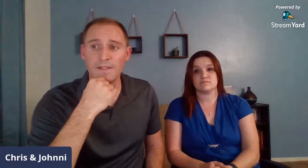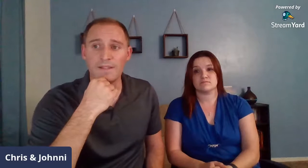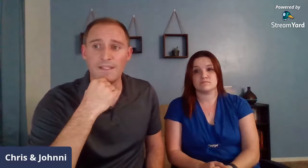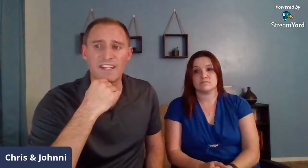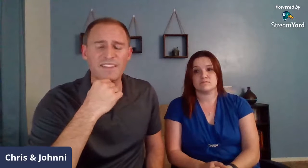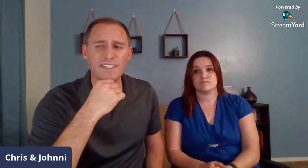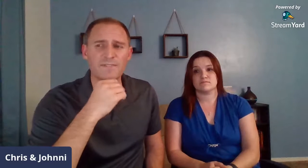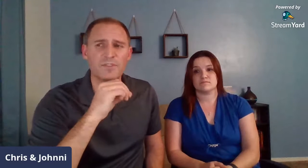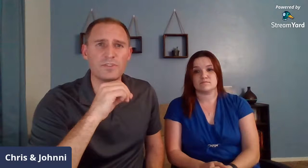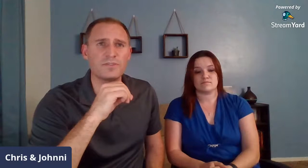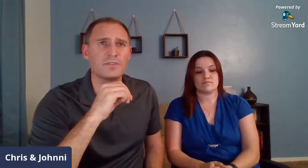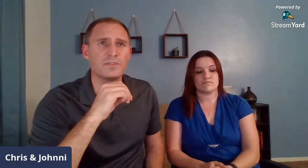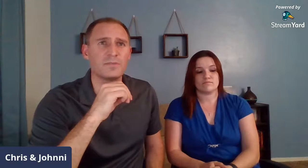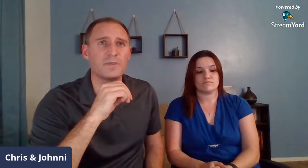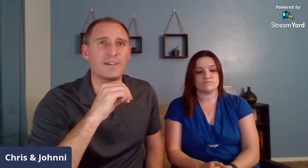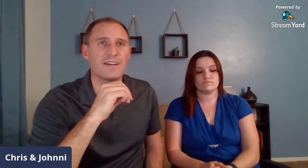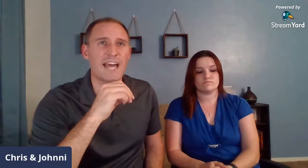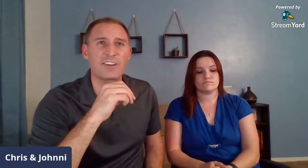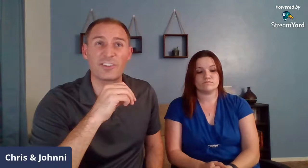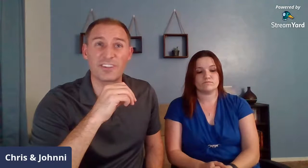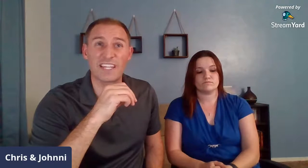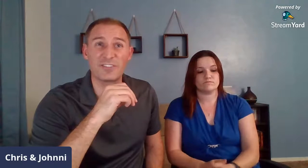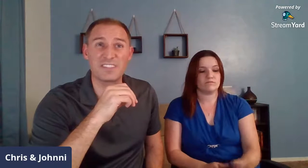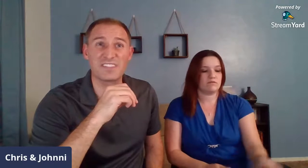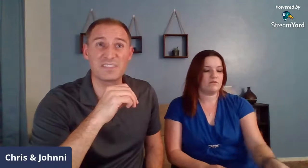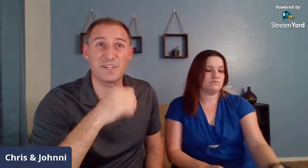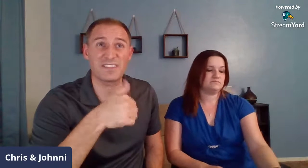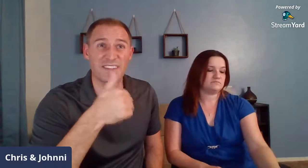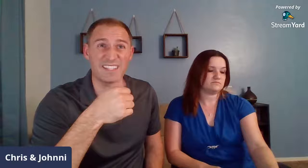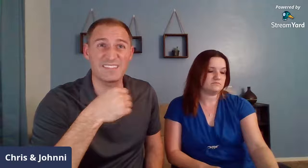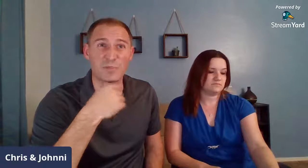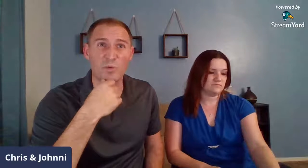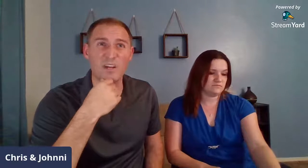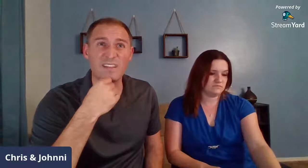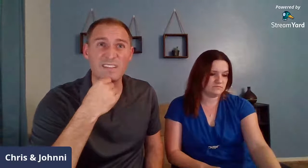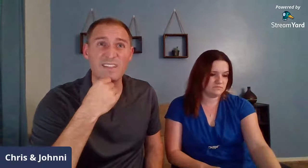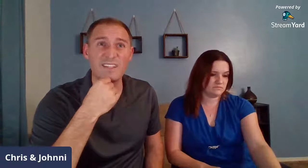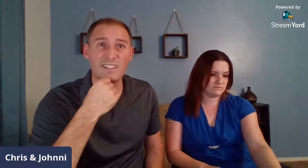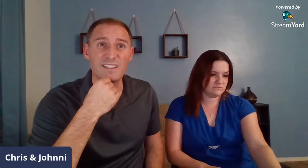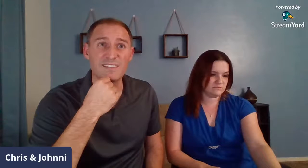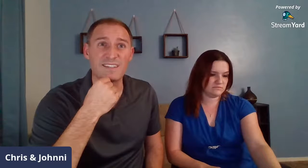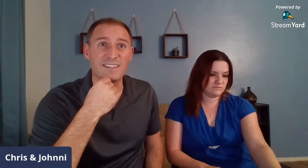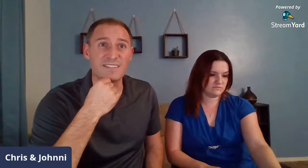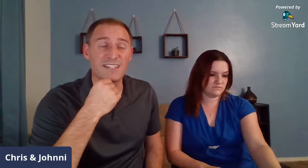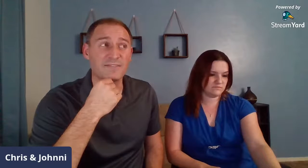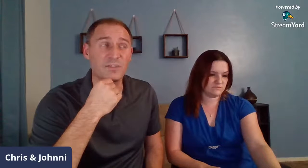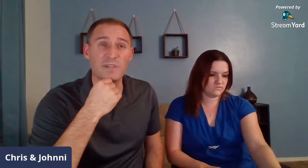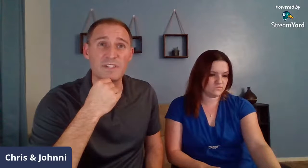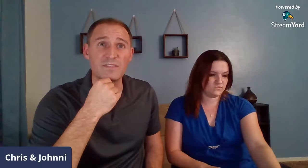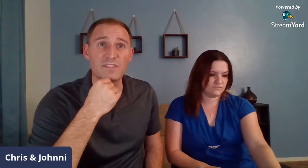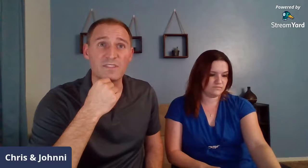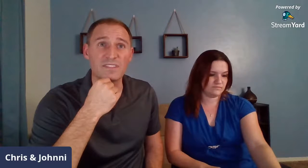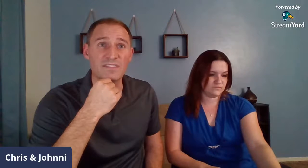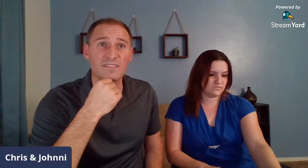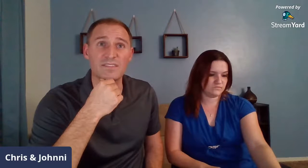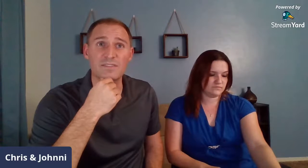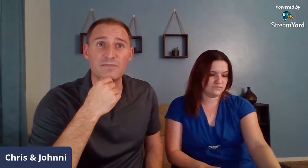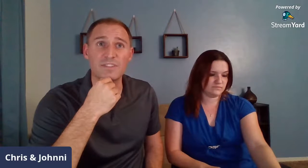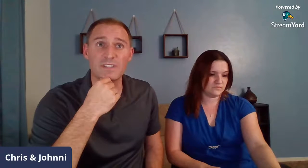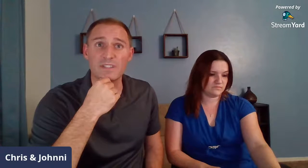And I think if you YouTube how to learn a language in 6 months, I think he's number one. It's got a few million views, and it's a really good